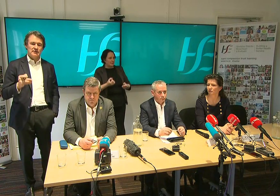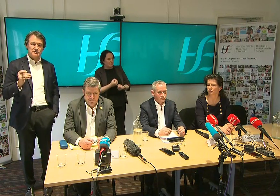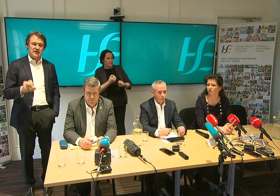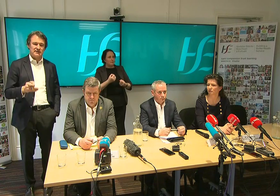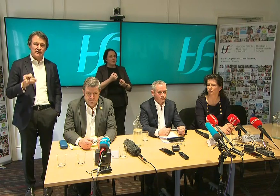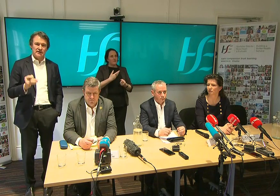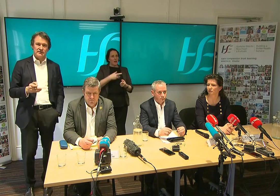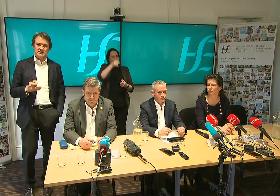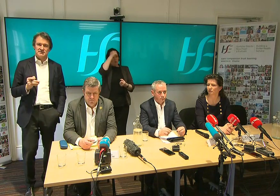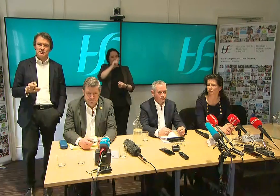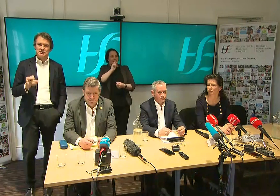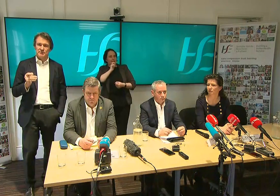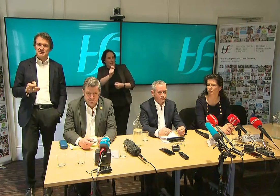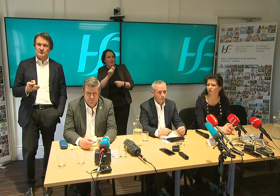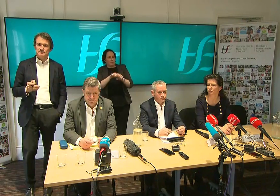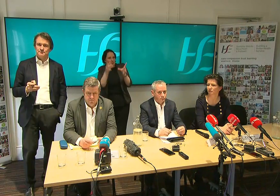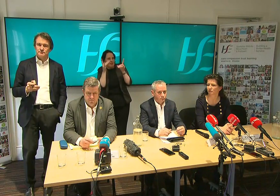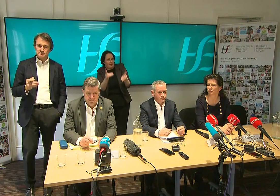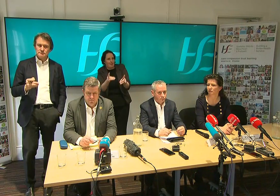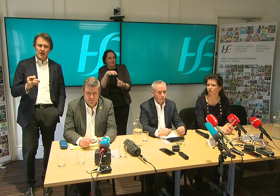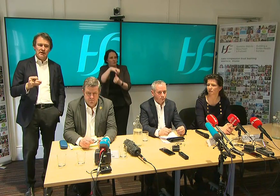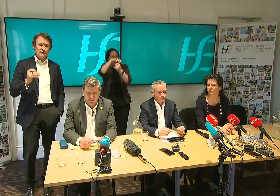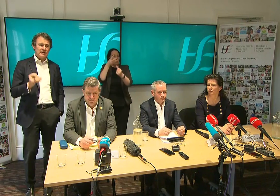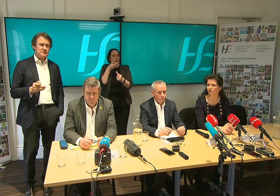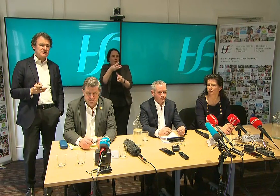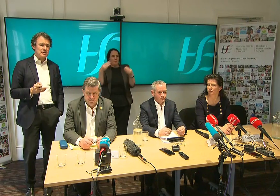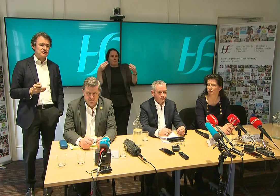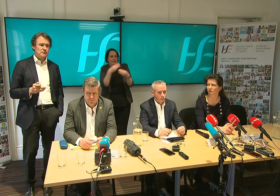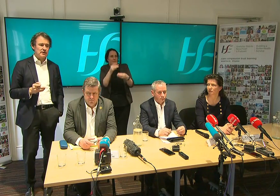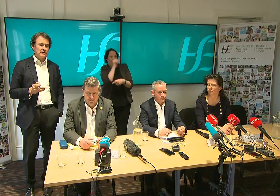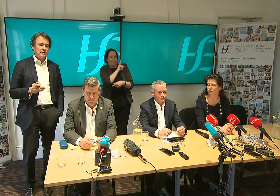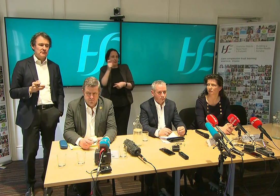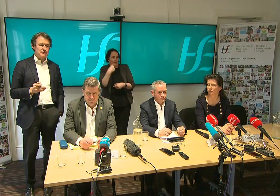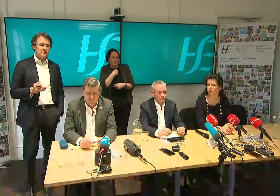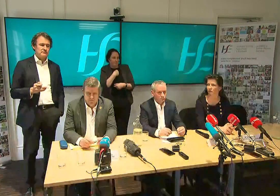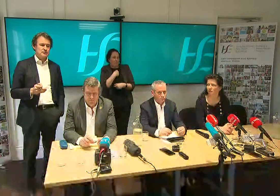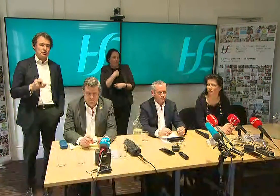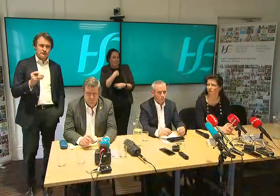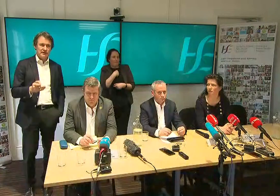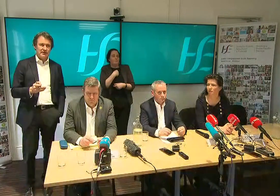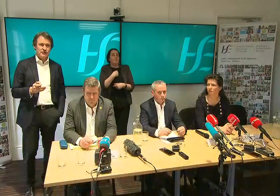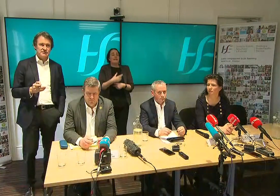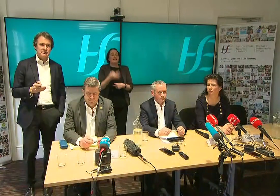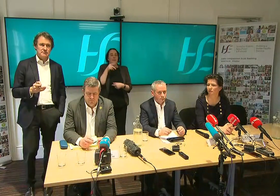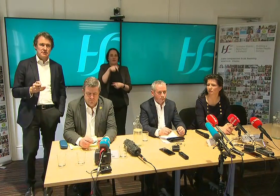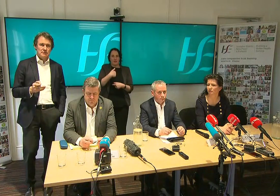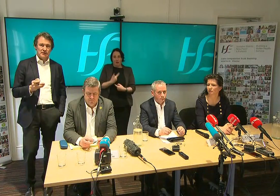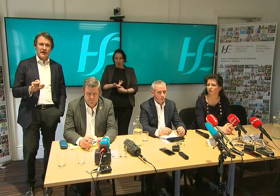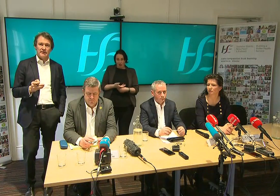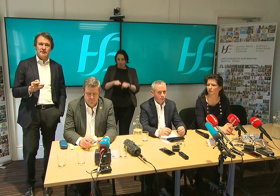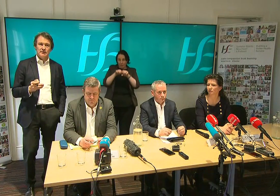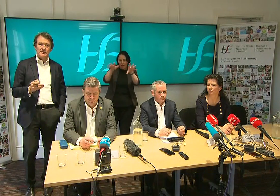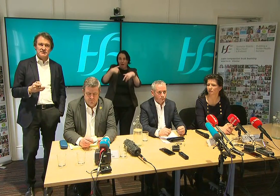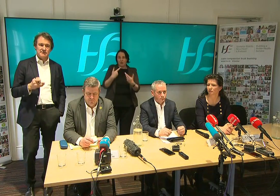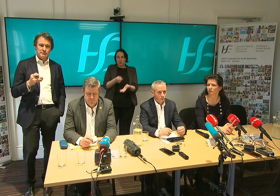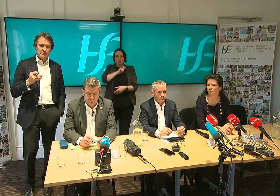will protect their identities as much as possible. If we get to a situation where people don't feel that trust, well